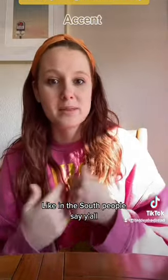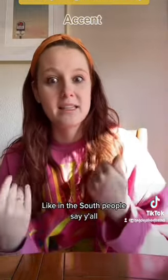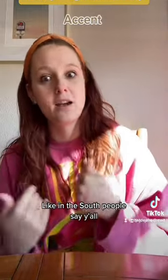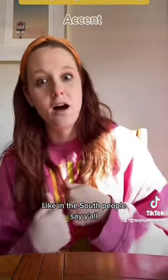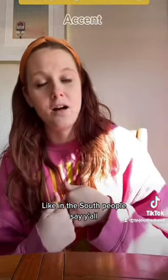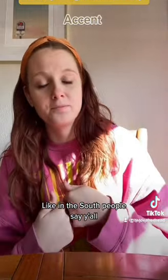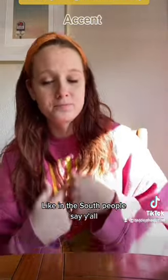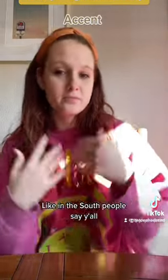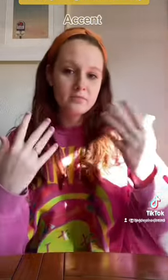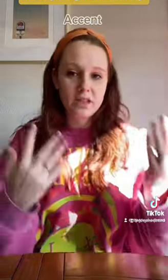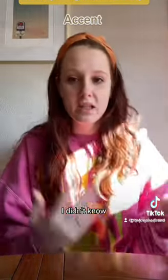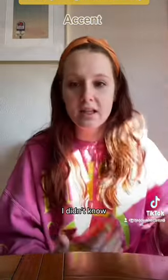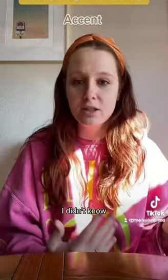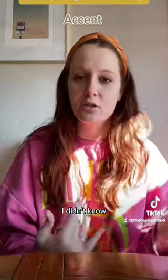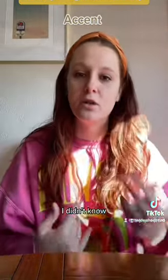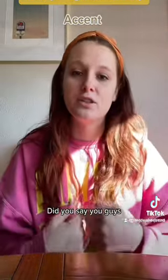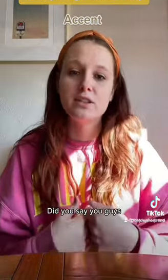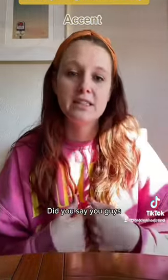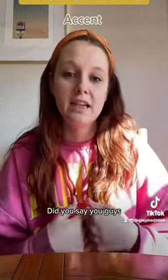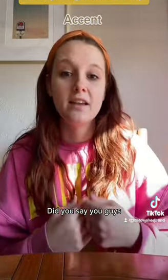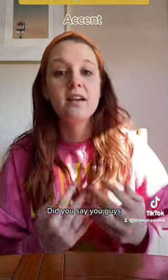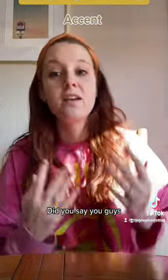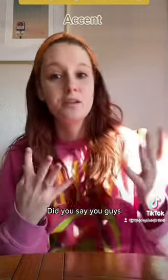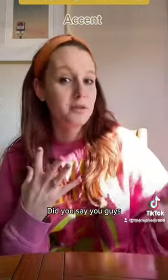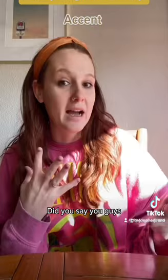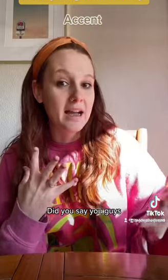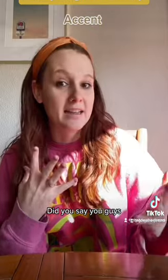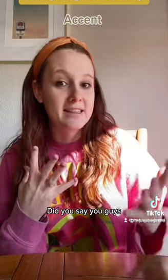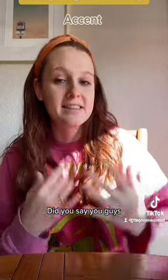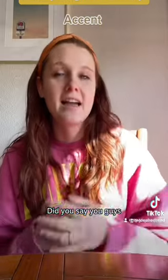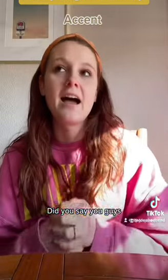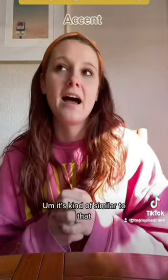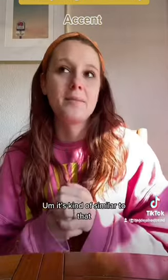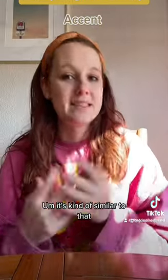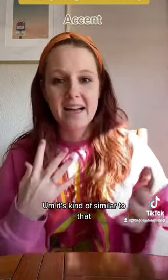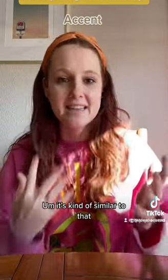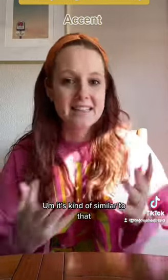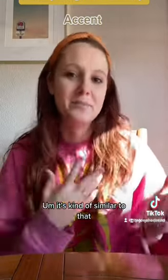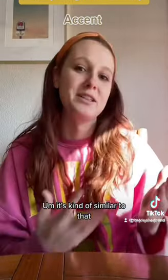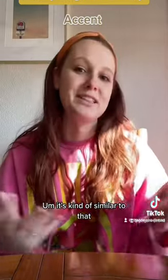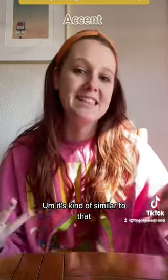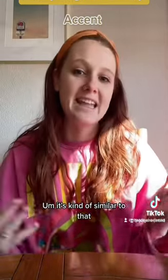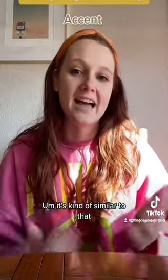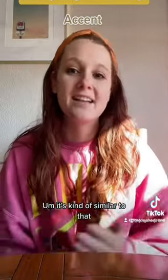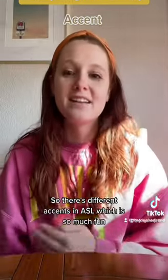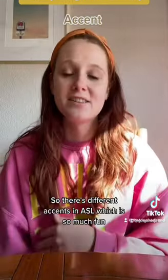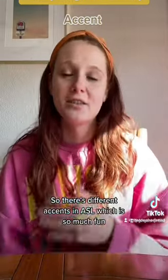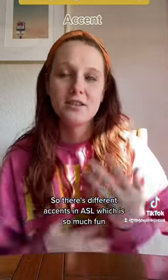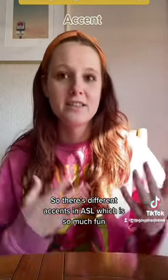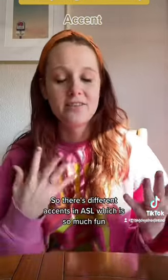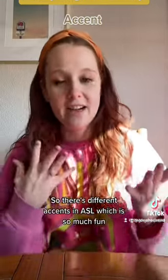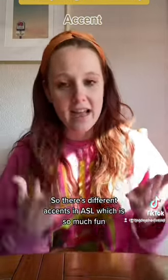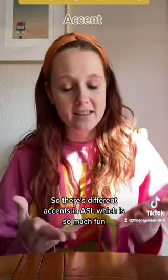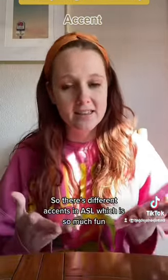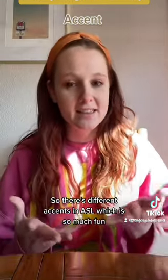say y'all and in the north you just say you guys um it's kind of similar to that so there's different accents in